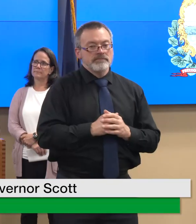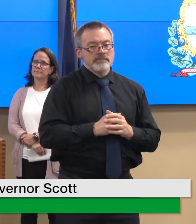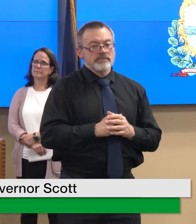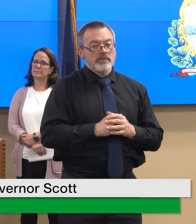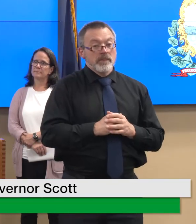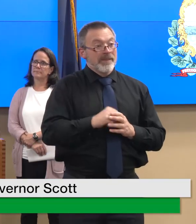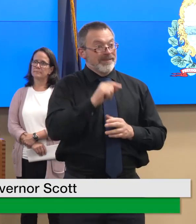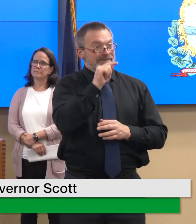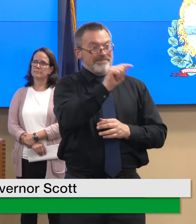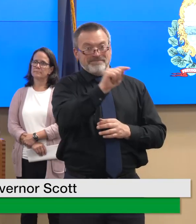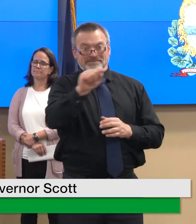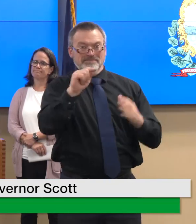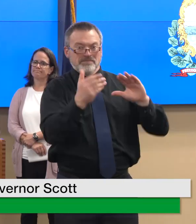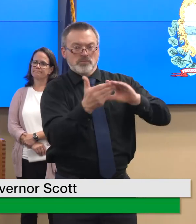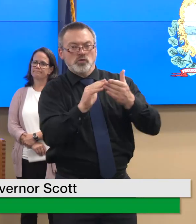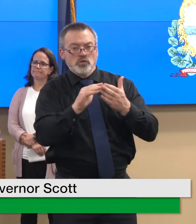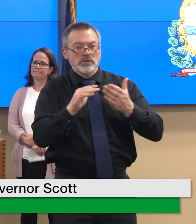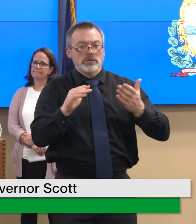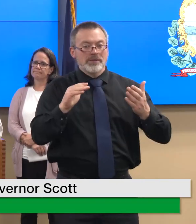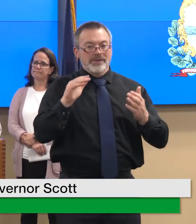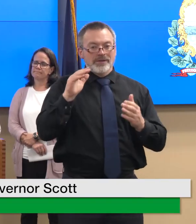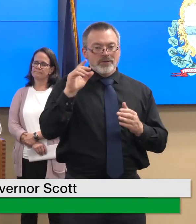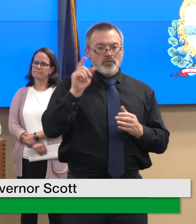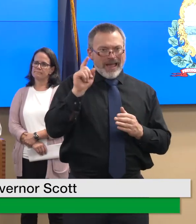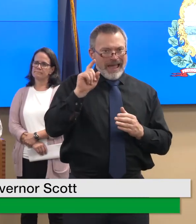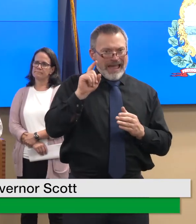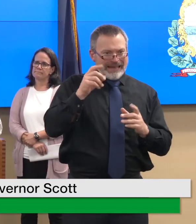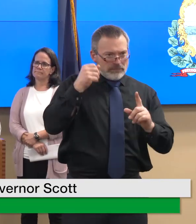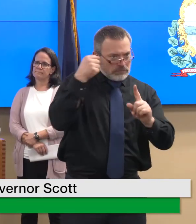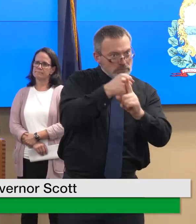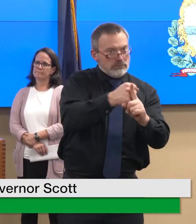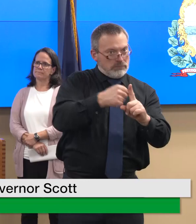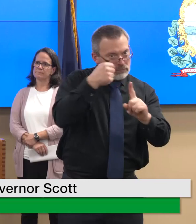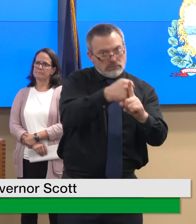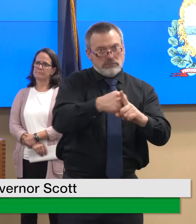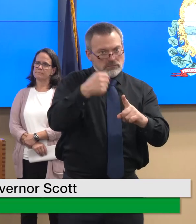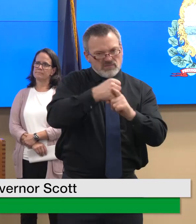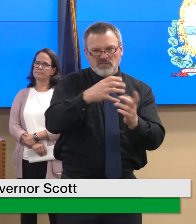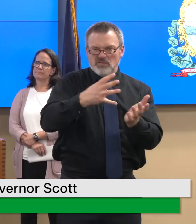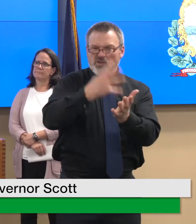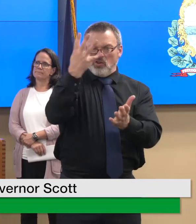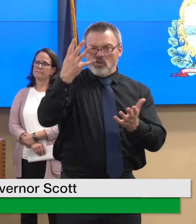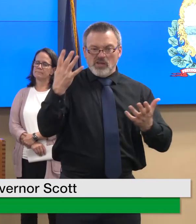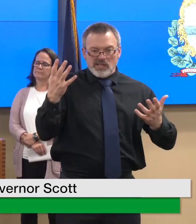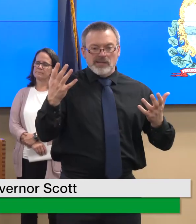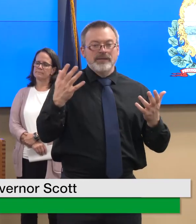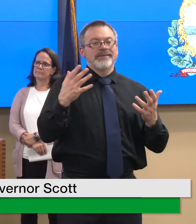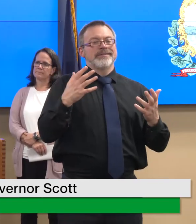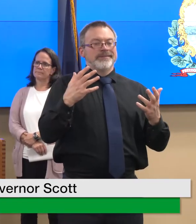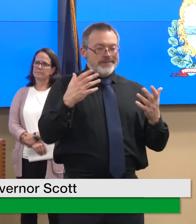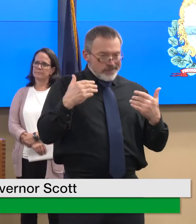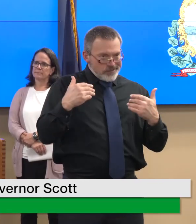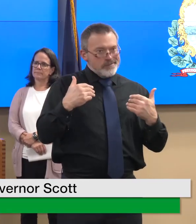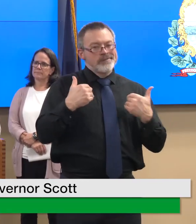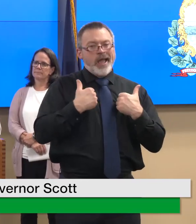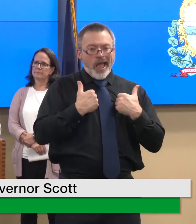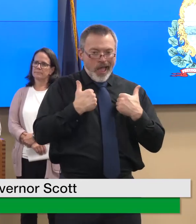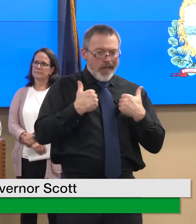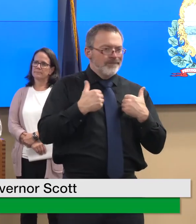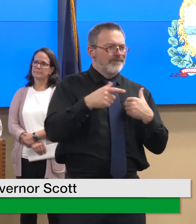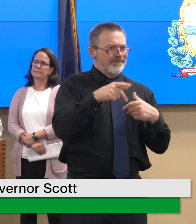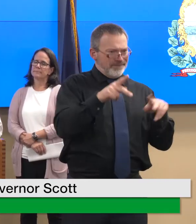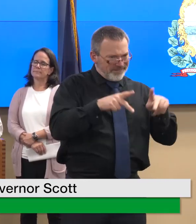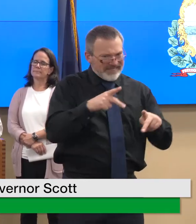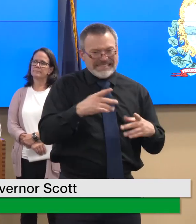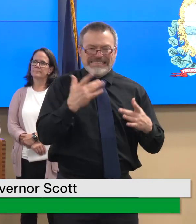have faced 4 separate events. So both from a human resources and a financial perspective, they're extremely strained. I think it